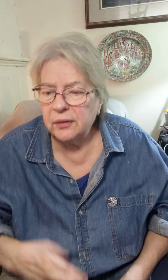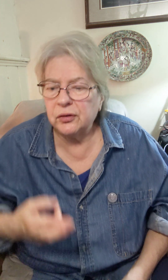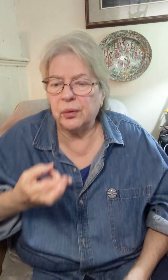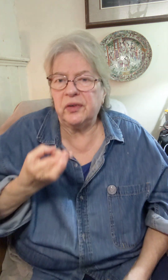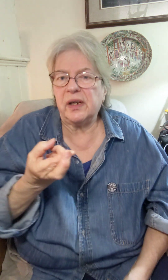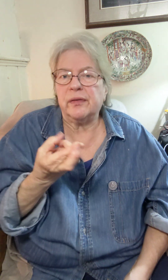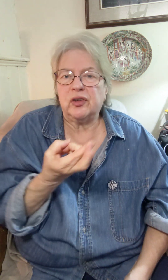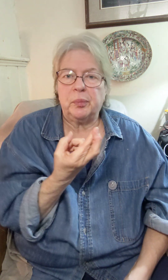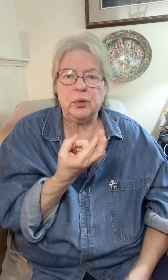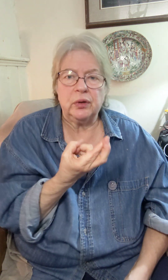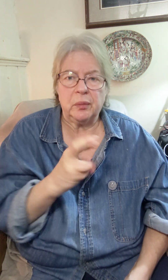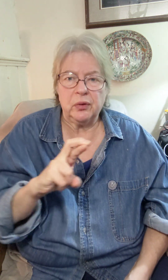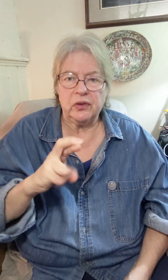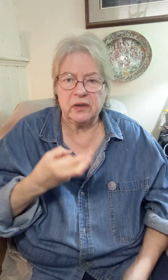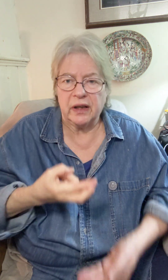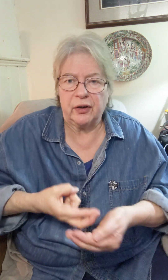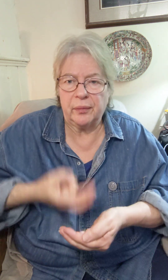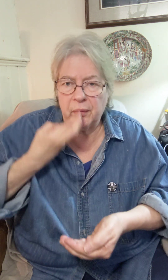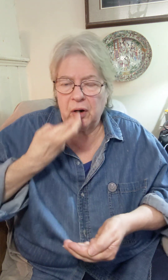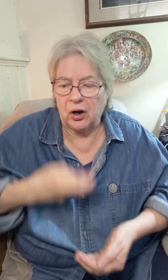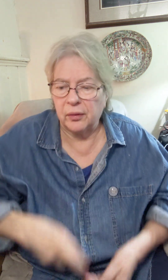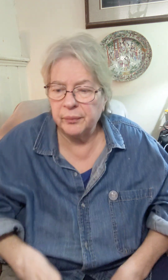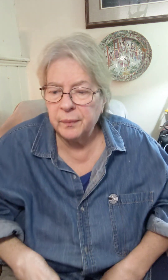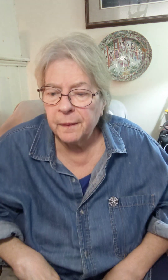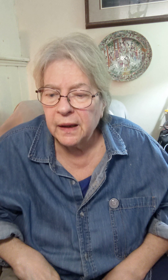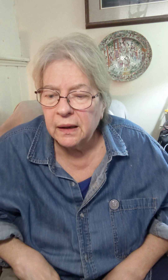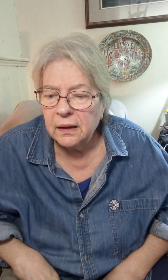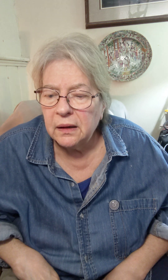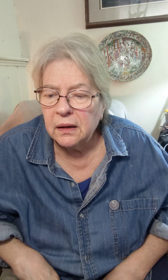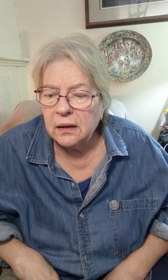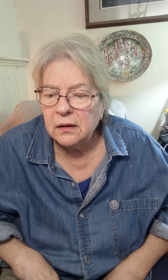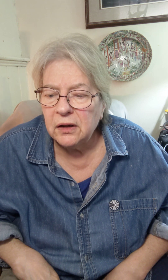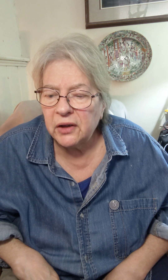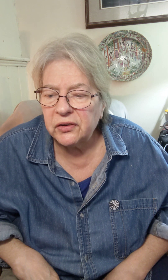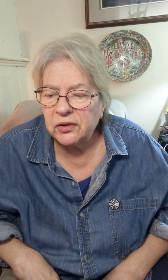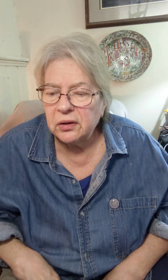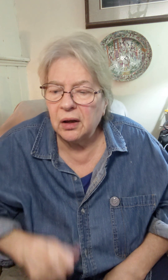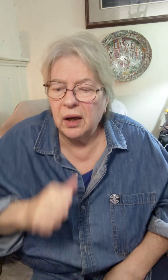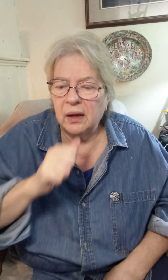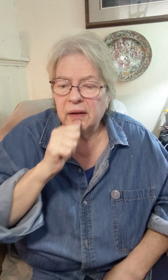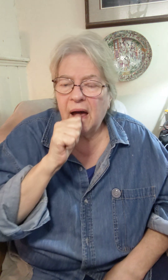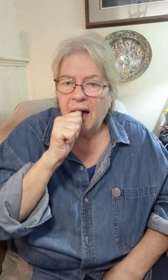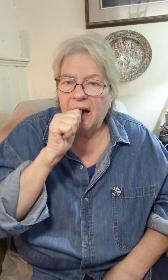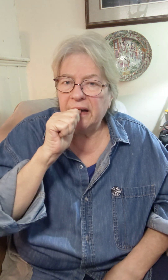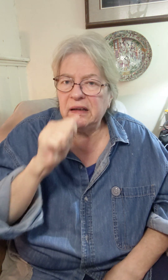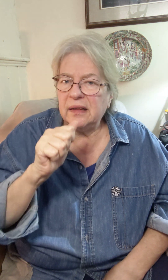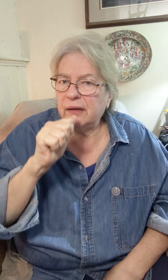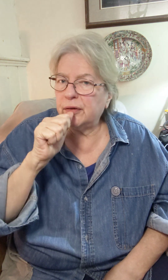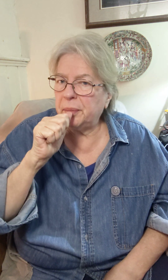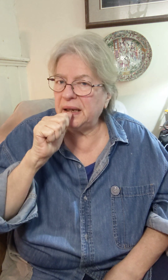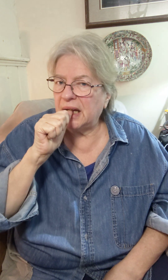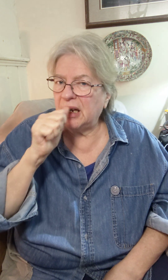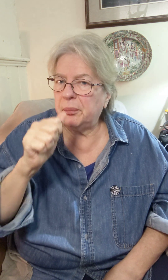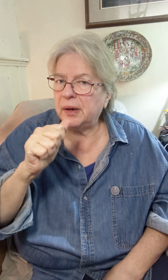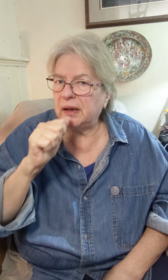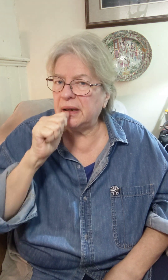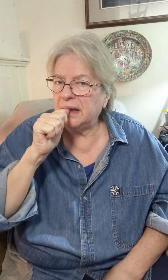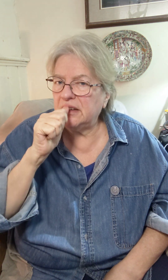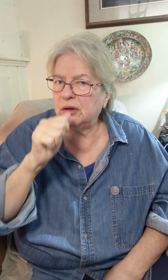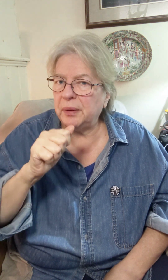So instead of a spoon, I'm using the letter R. Nuts. I did that for peanut, but it could be